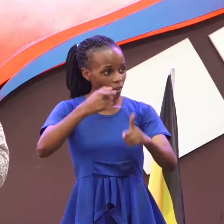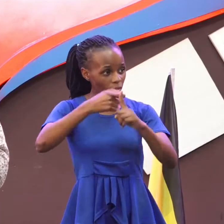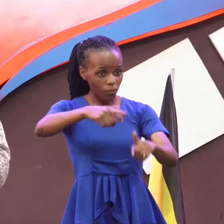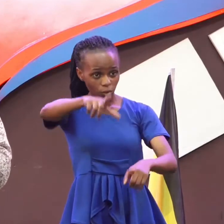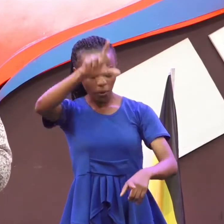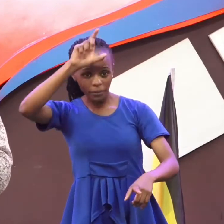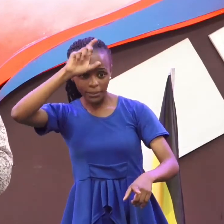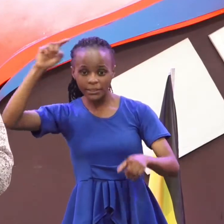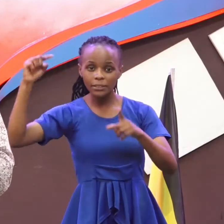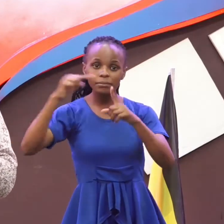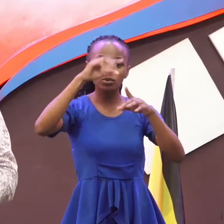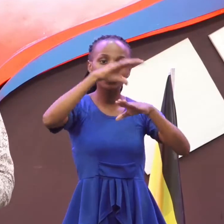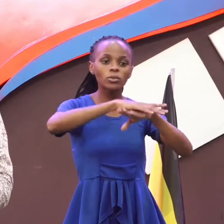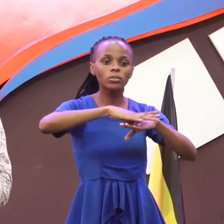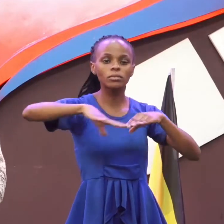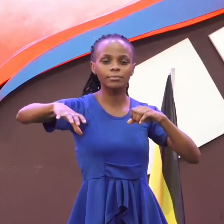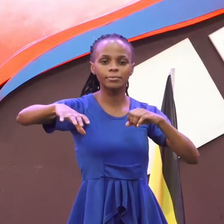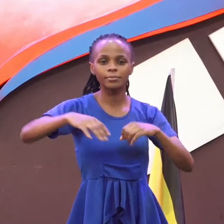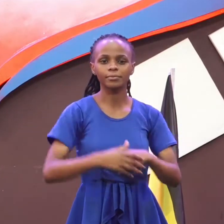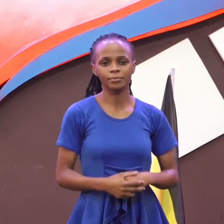Misri kugenda Canaan. From Egypt to Canaan.